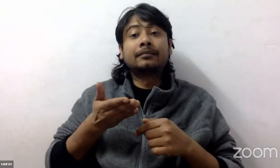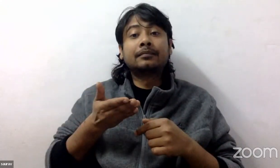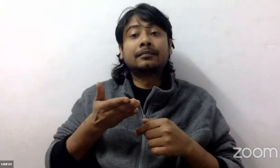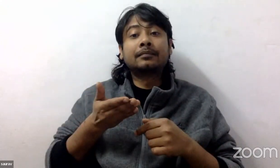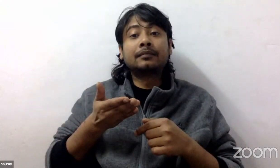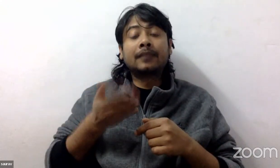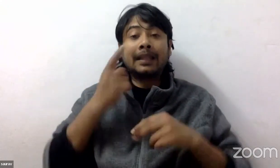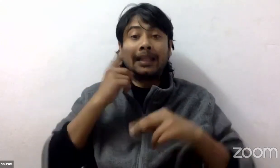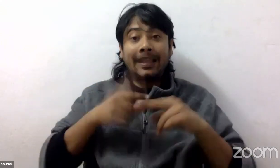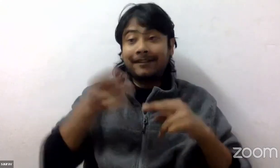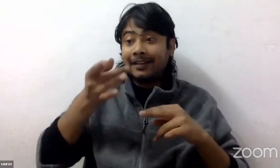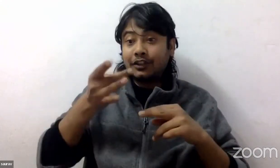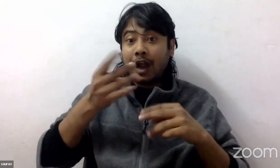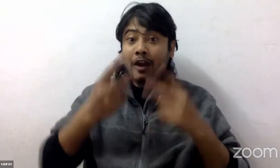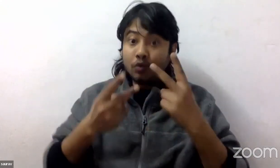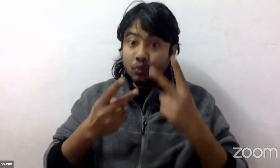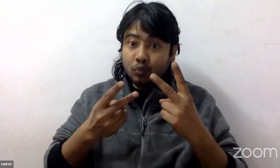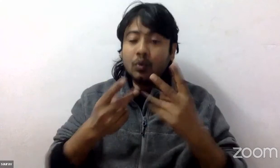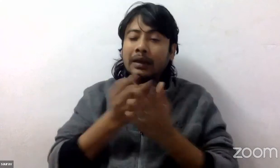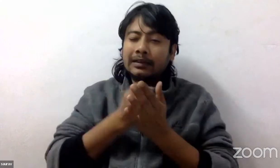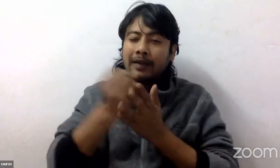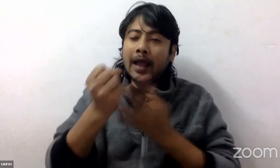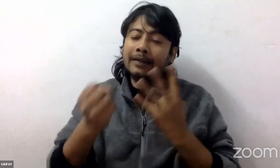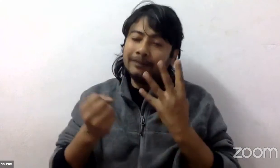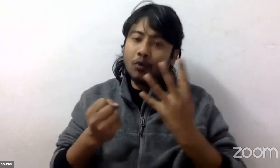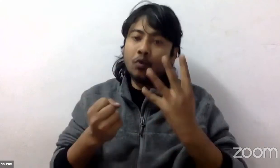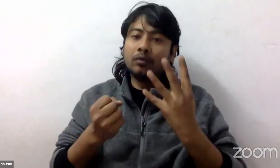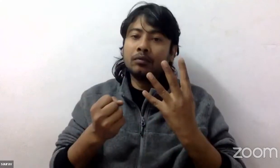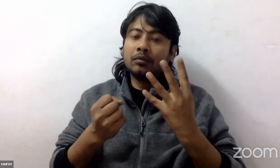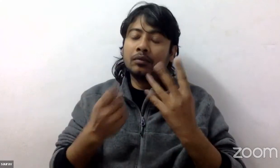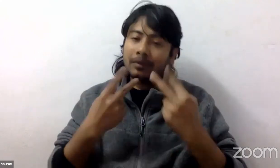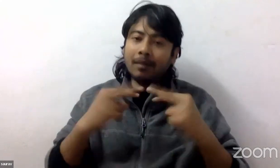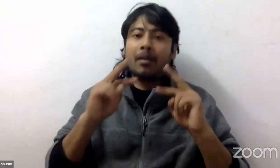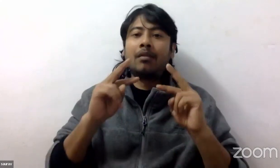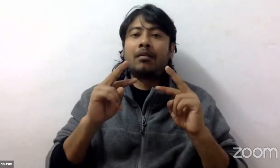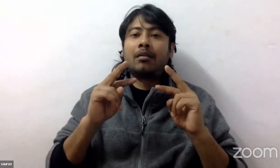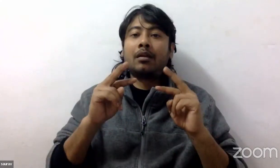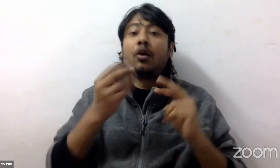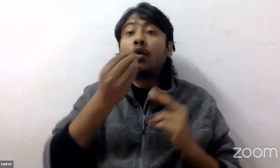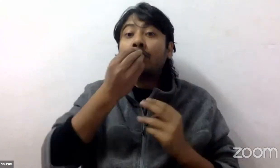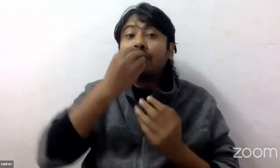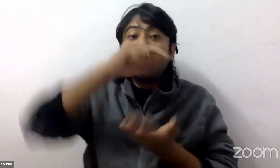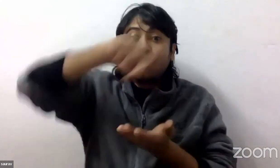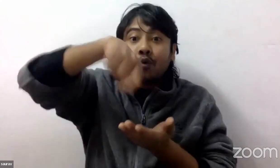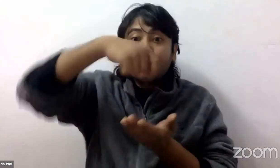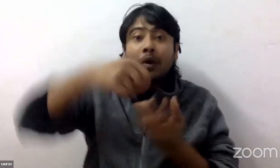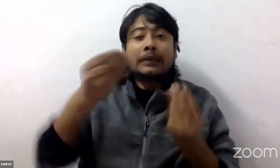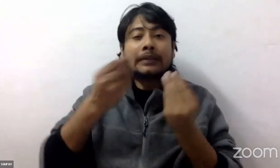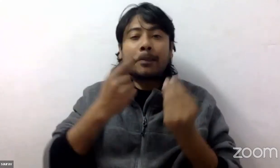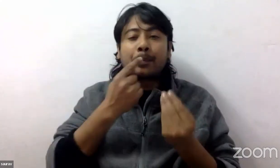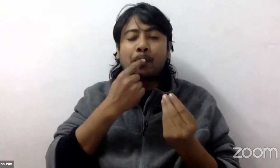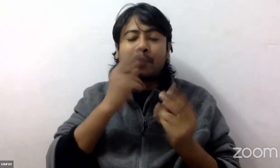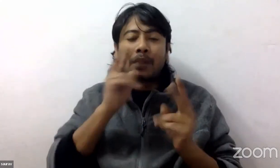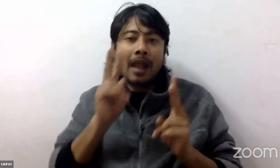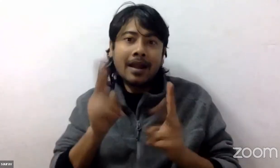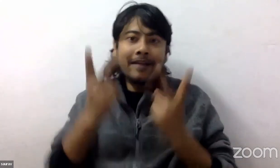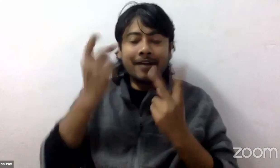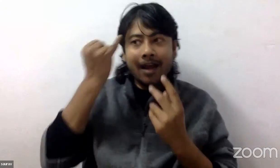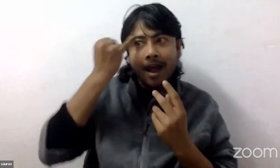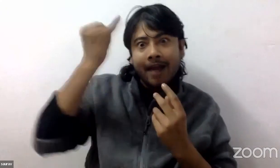Chaitanya Mahaprabhu himself said that one must observe Ekadashi. In fact, he even told his